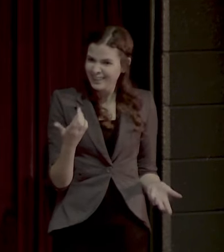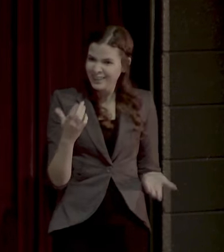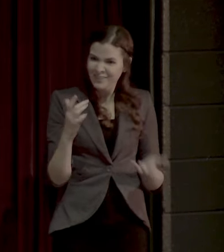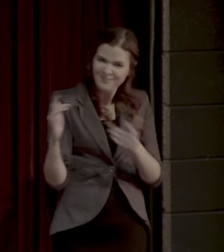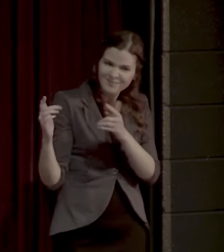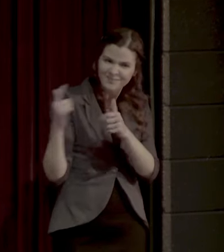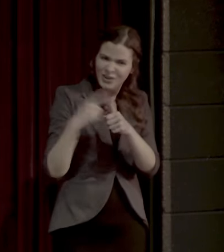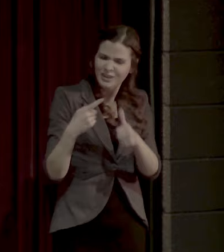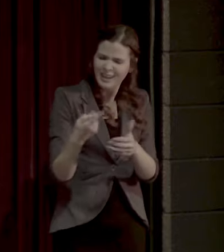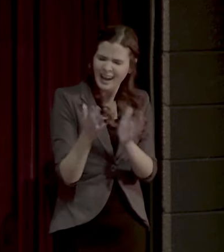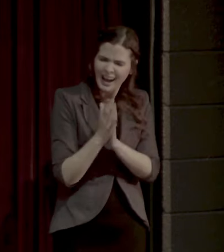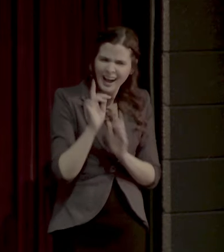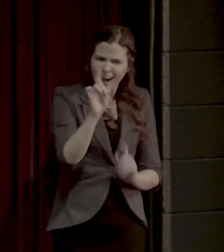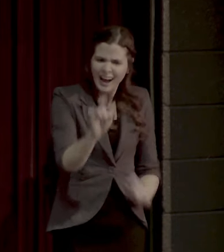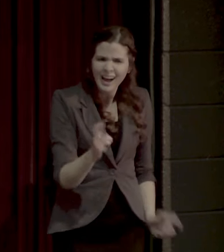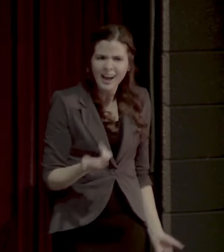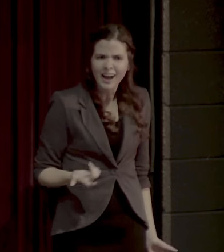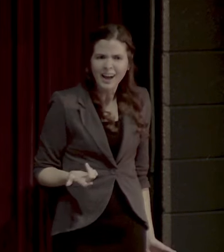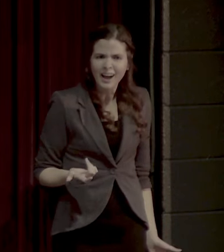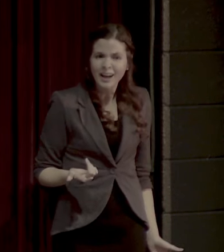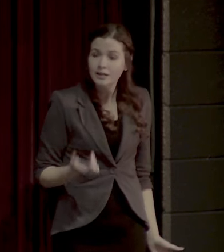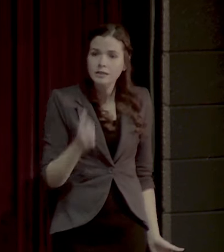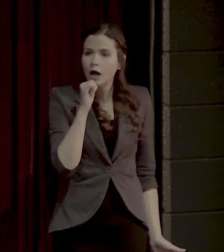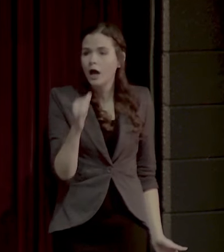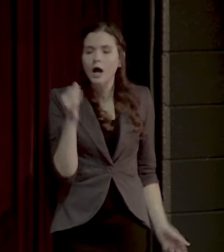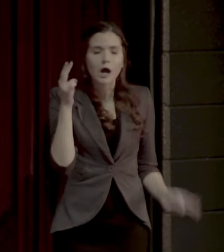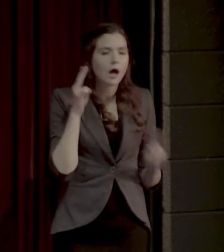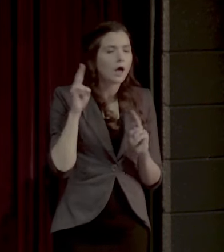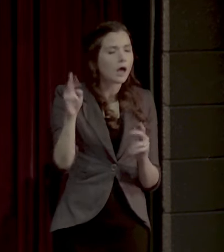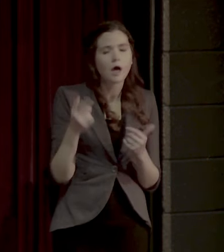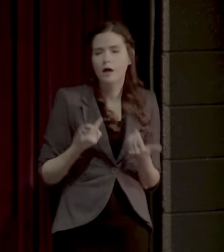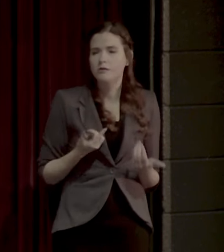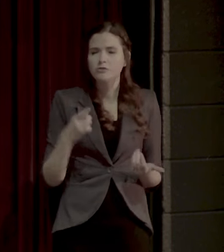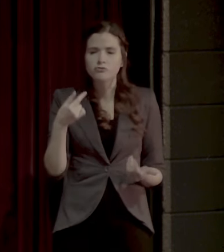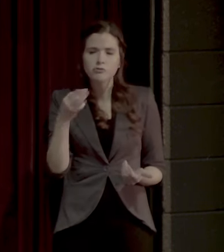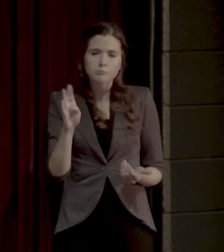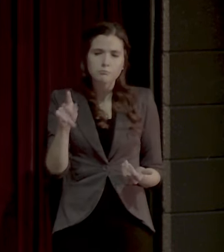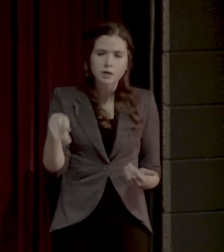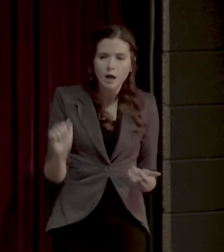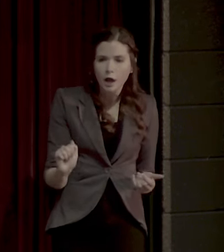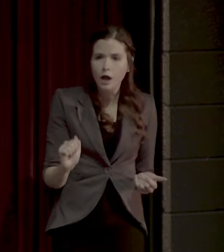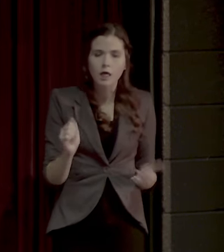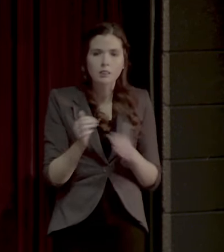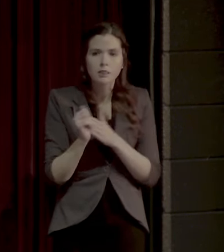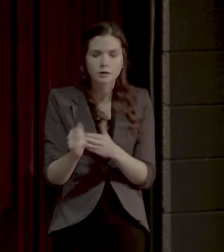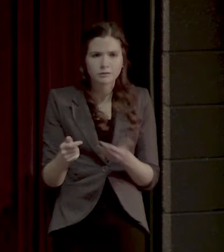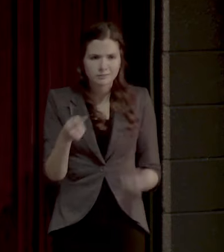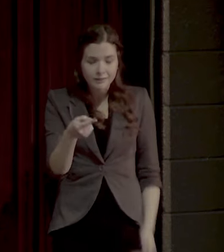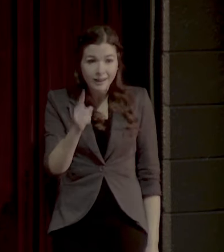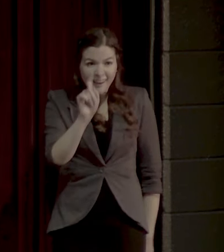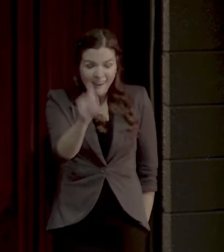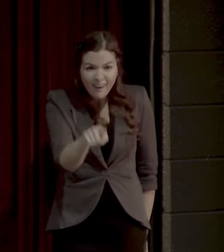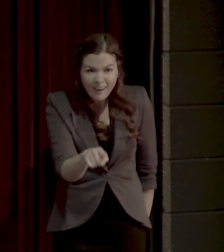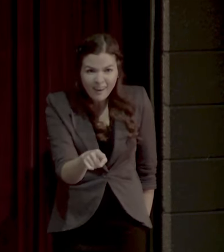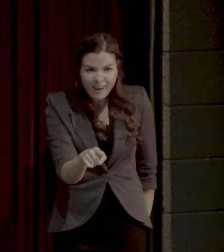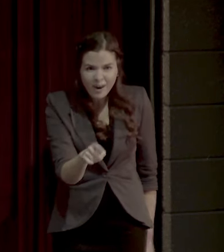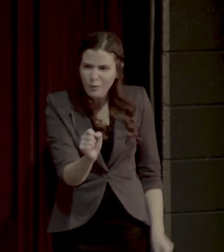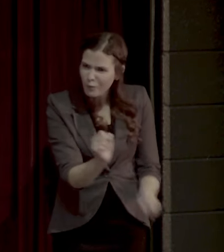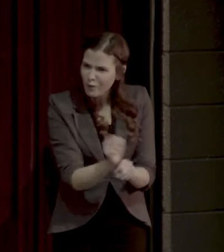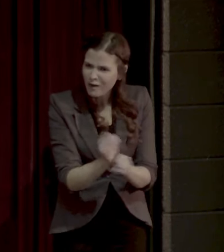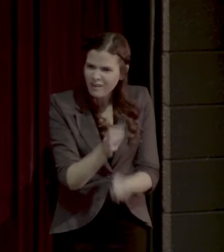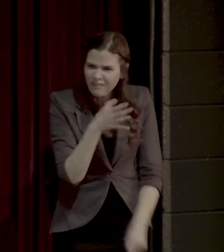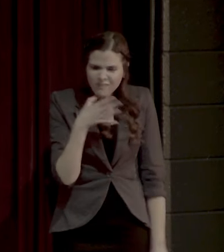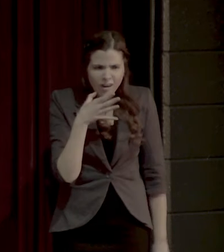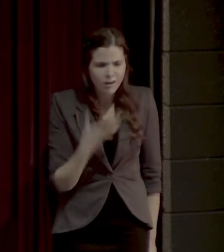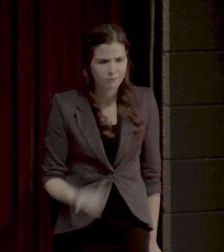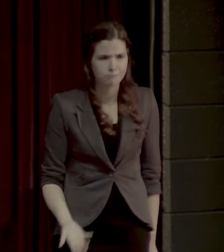one thing people ask me about, it's not my honors, it's not my GPA, it's not my leadership roles, it's my working on the